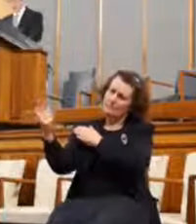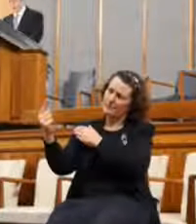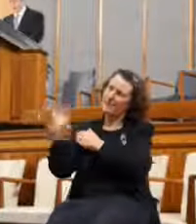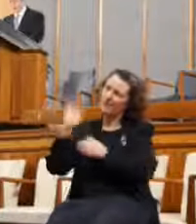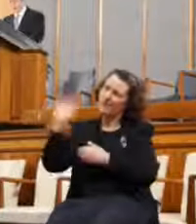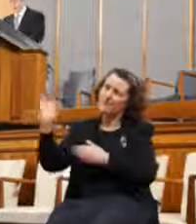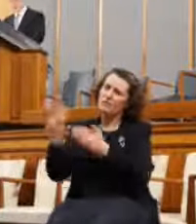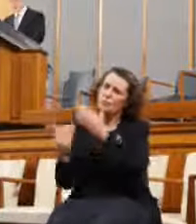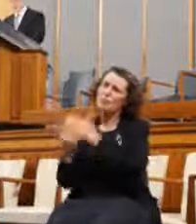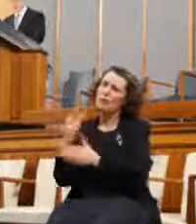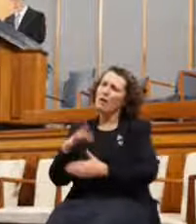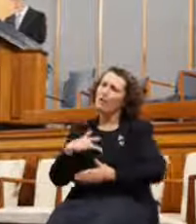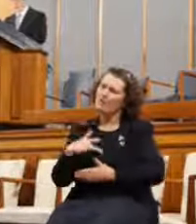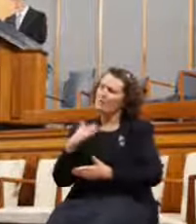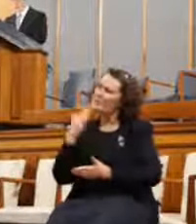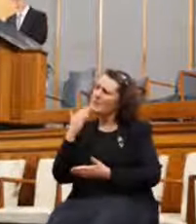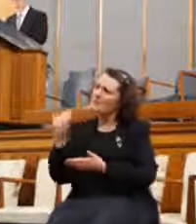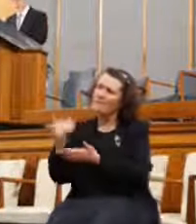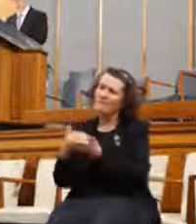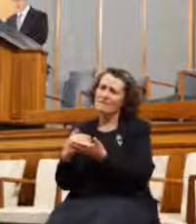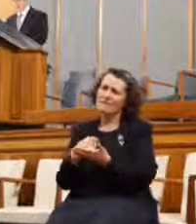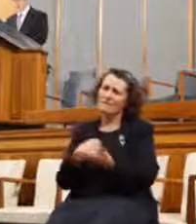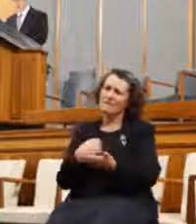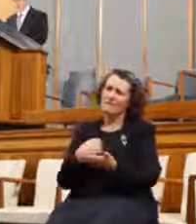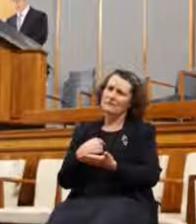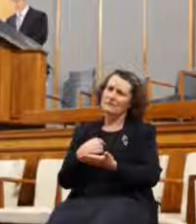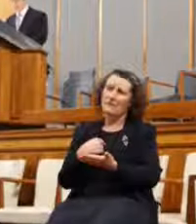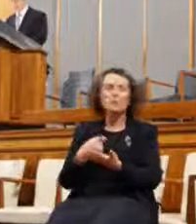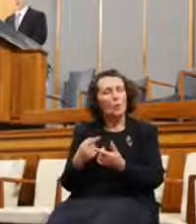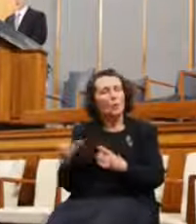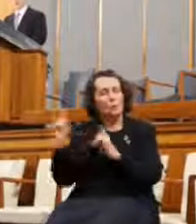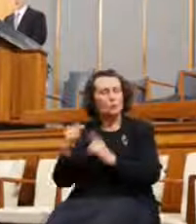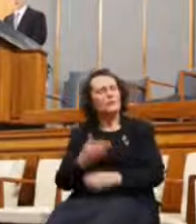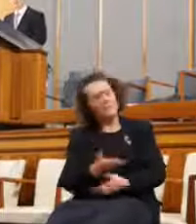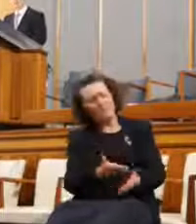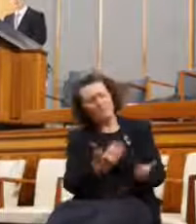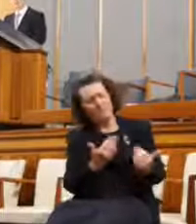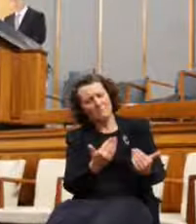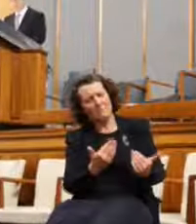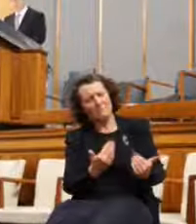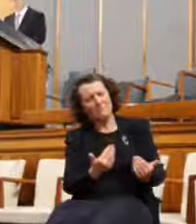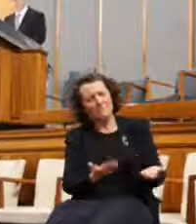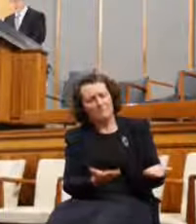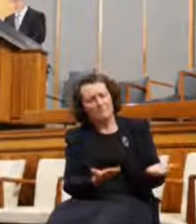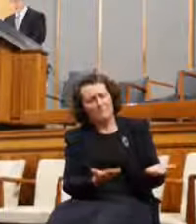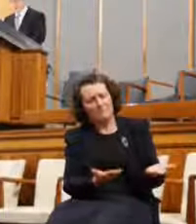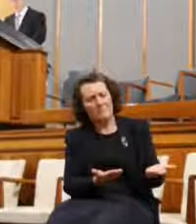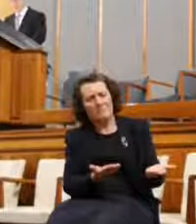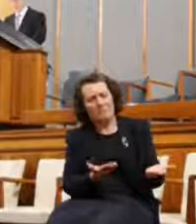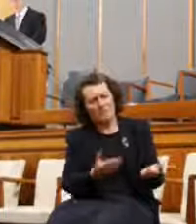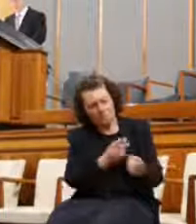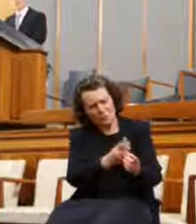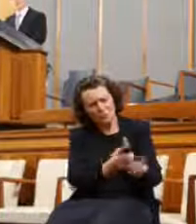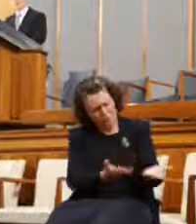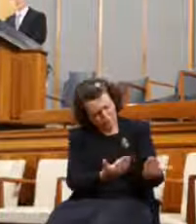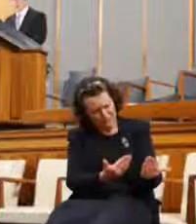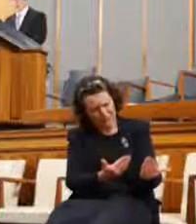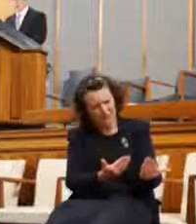salvation. Come now, says the Lord, come on now. Let us